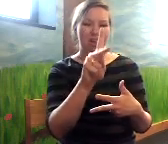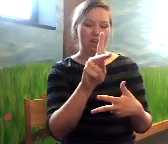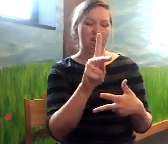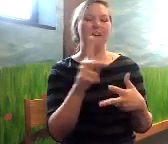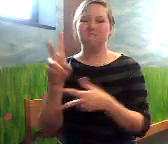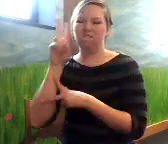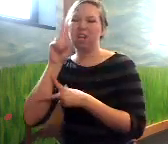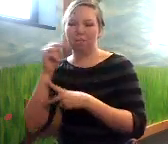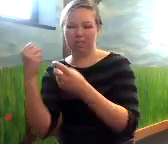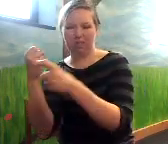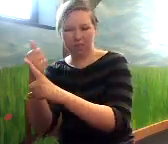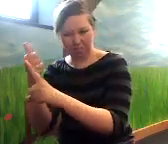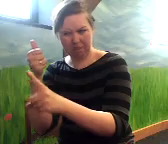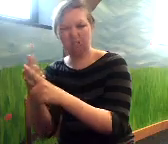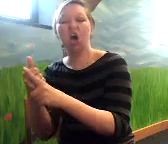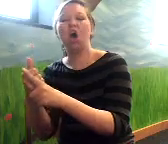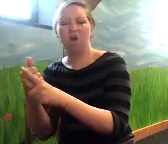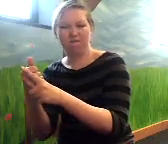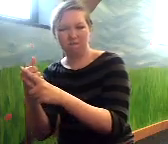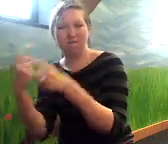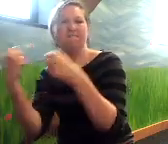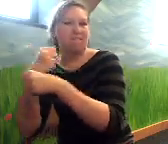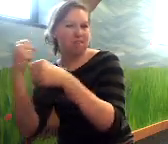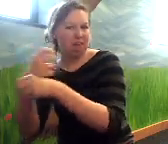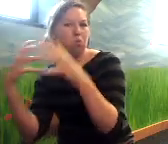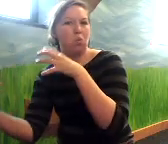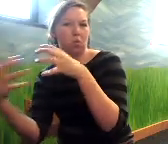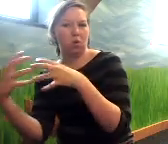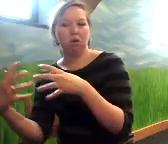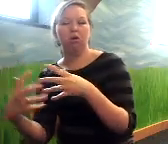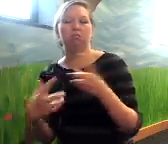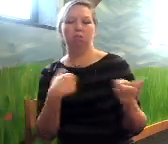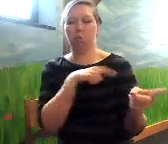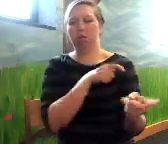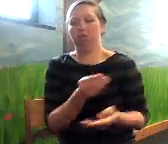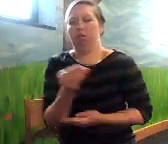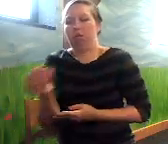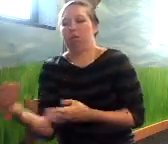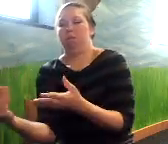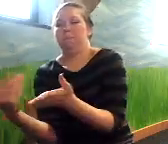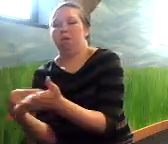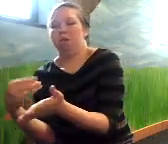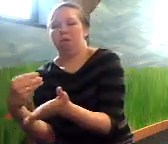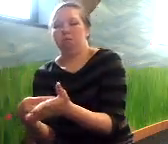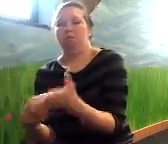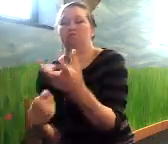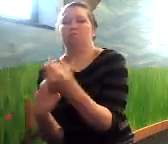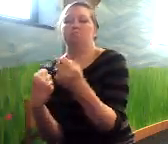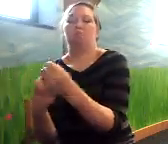active role in actually fighting against the Vietnamese from the north.